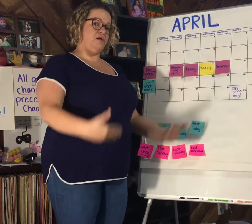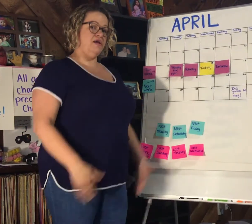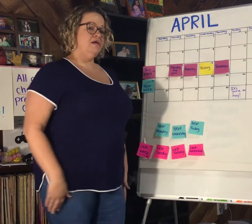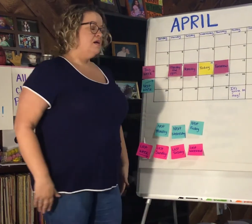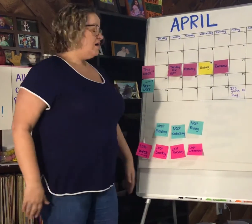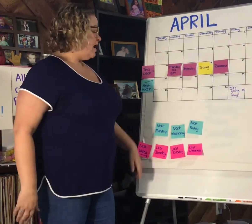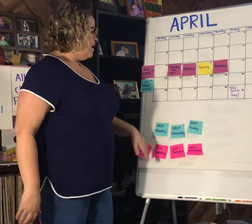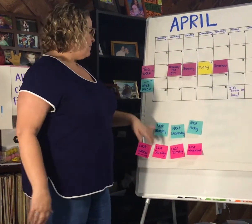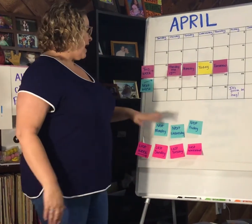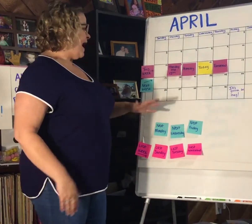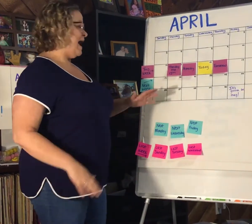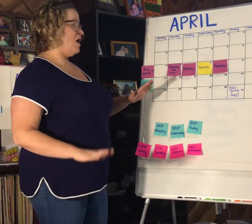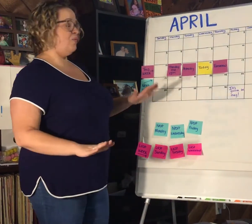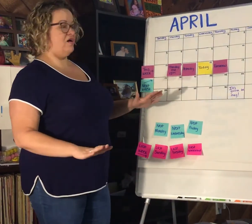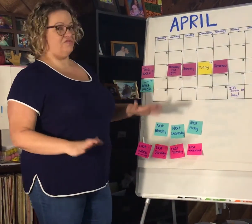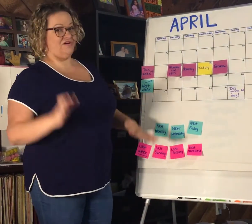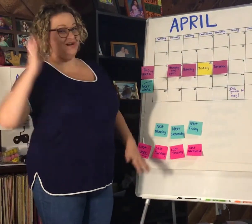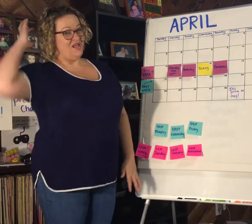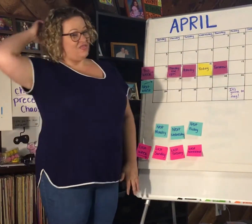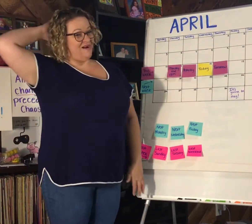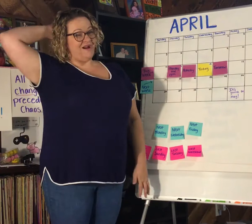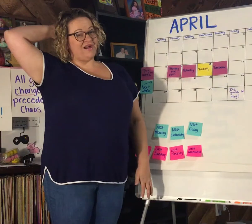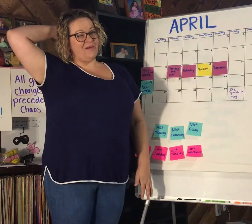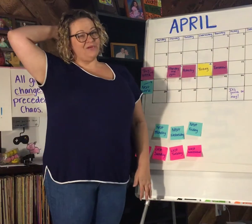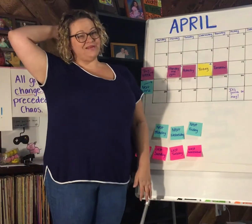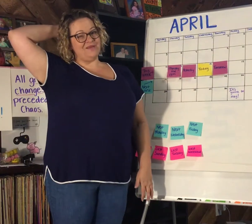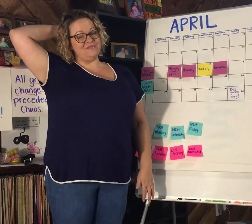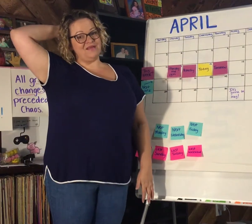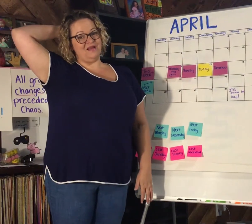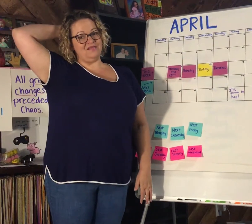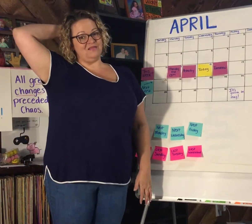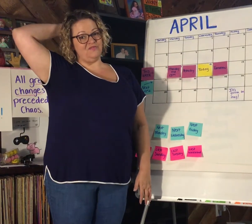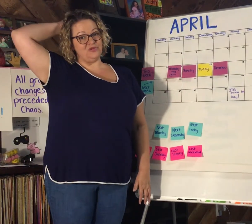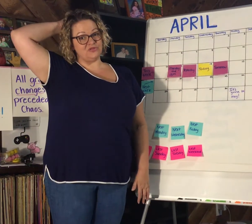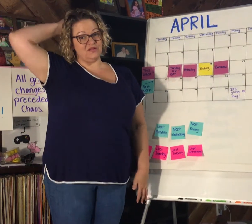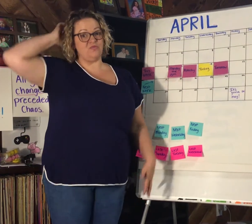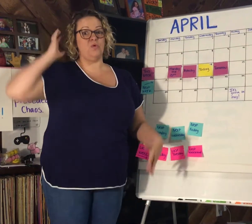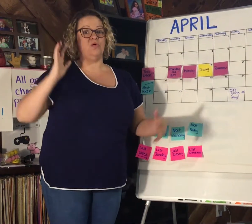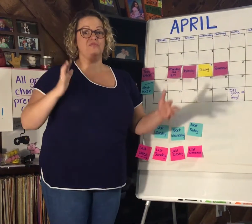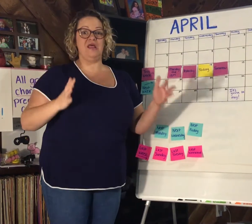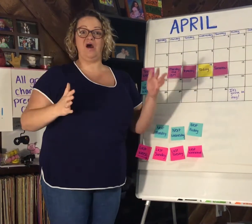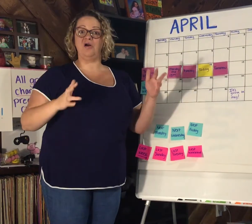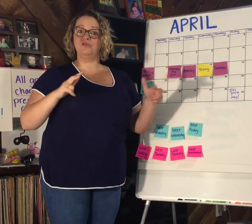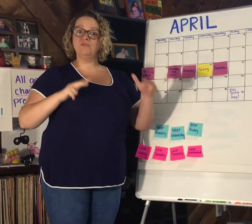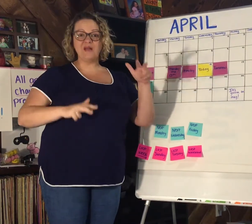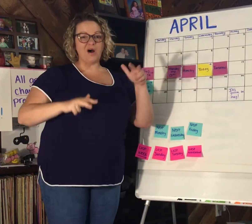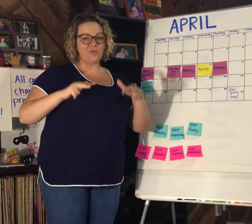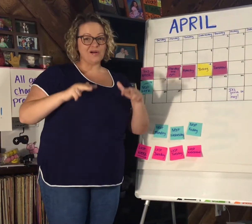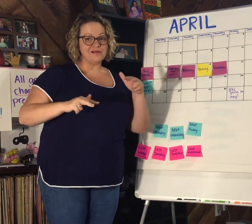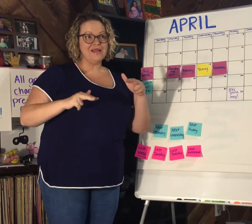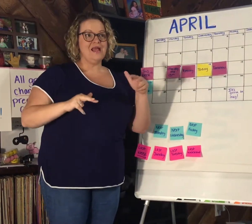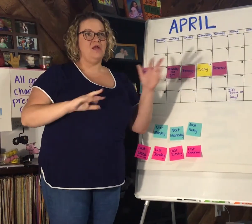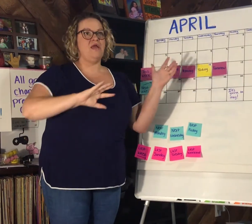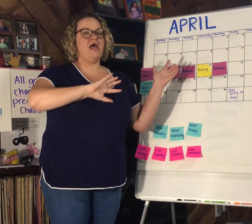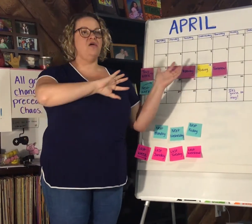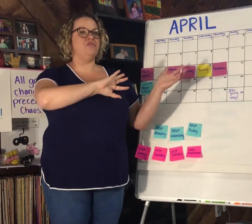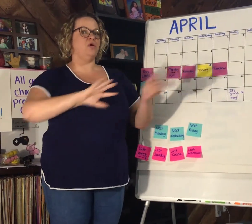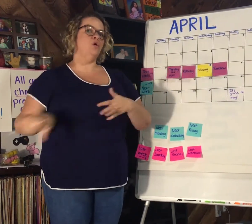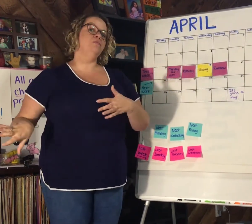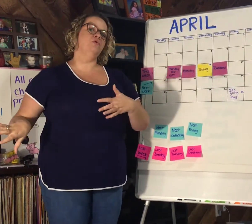okay? However, there are a couple time signs in the future tense world that are a little bit awkward and they have their own